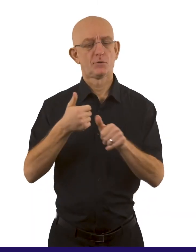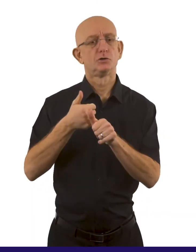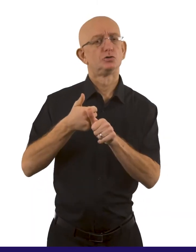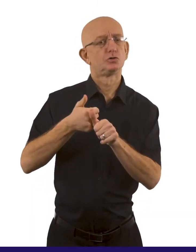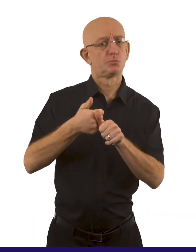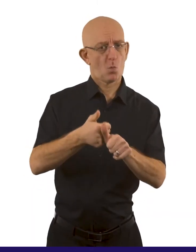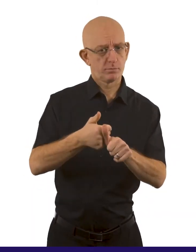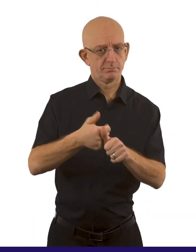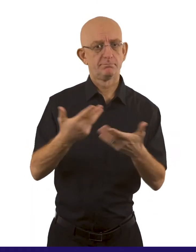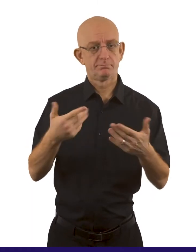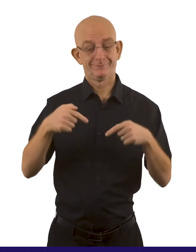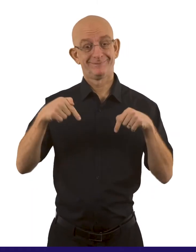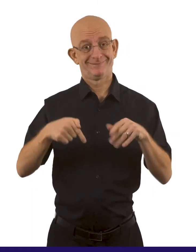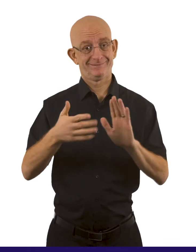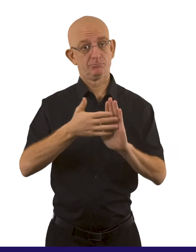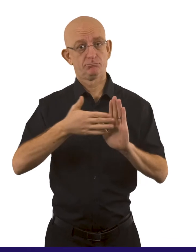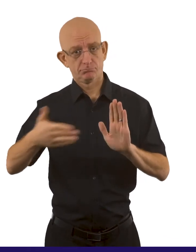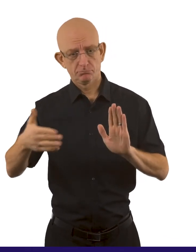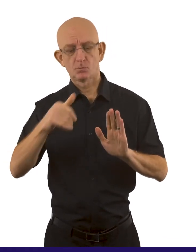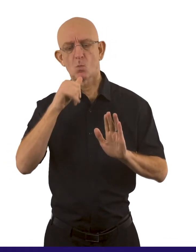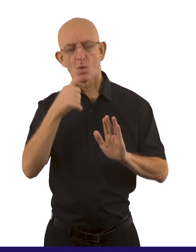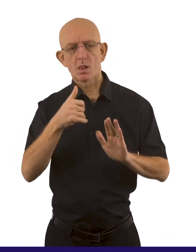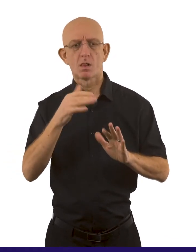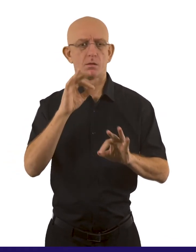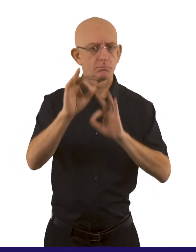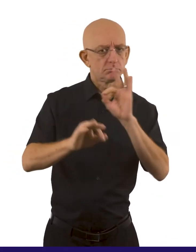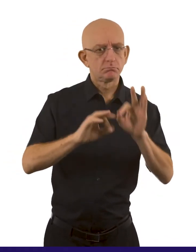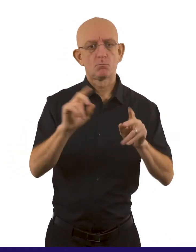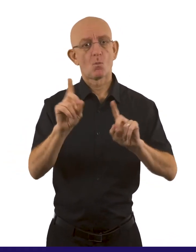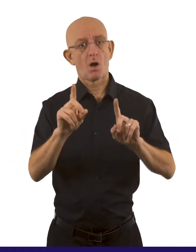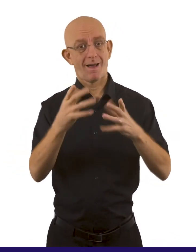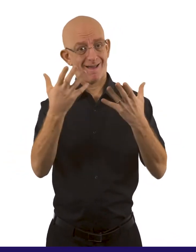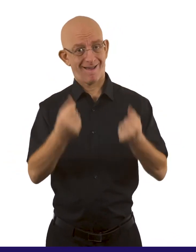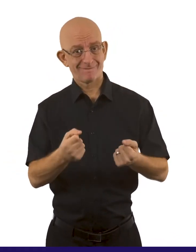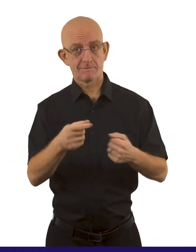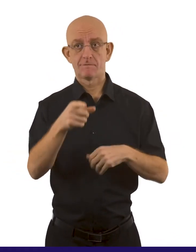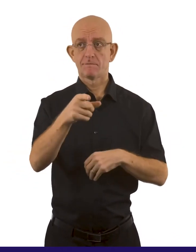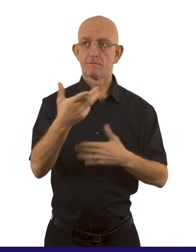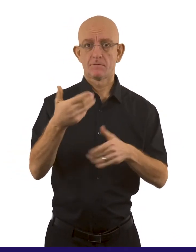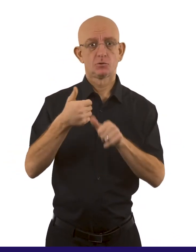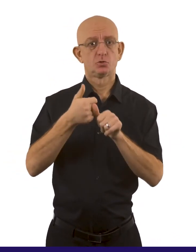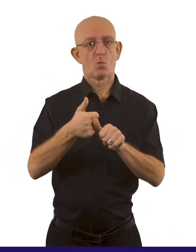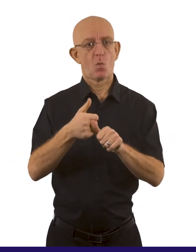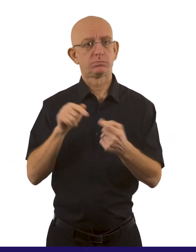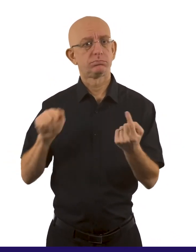Support. In this section, we will ask you about what support you have available to you and where it could